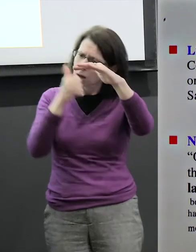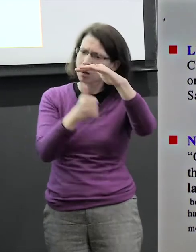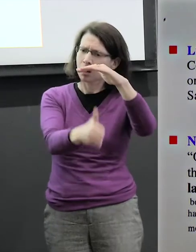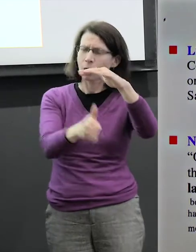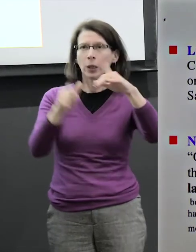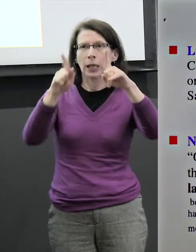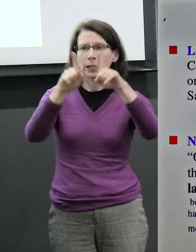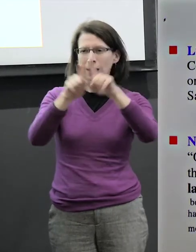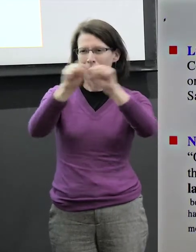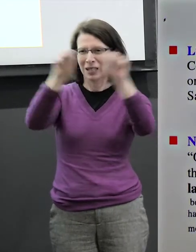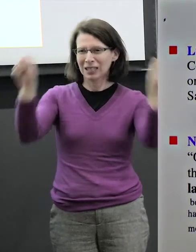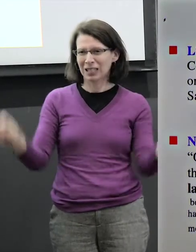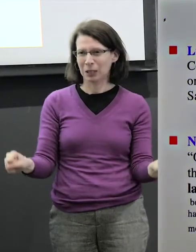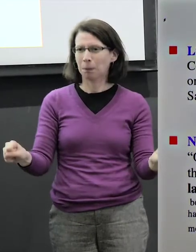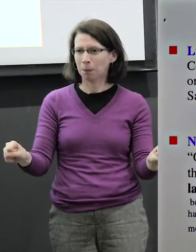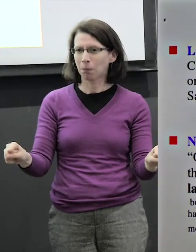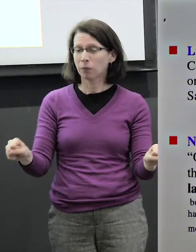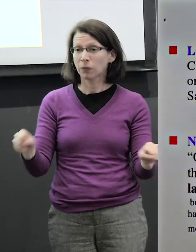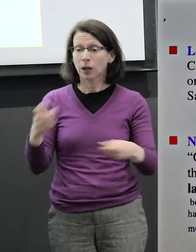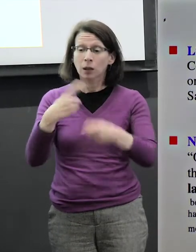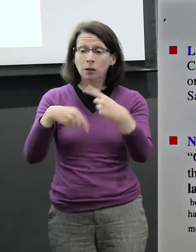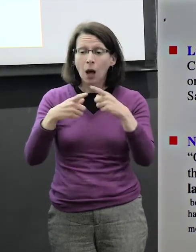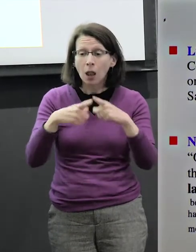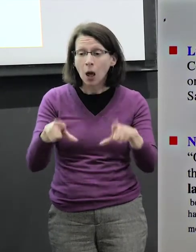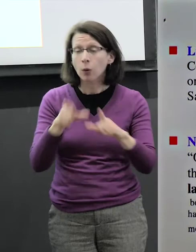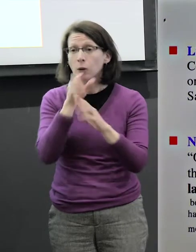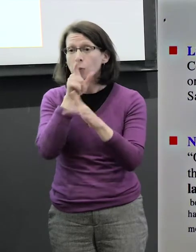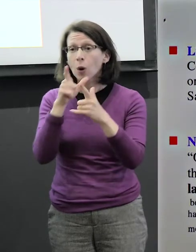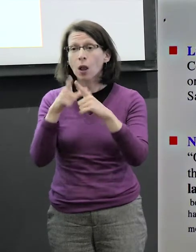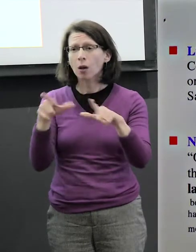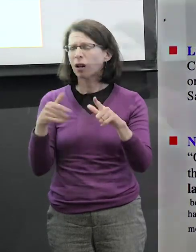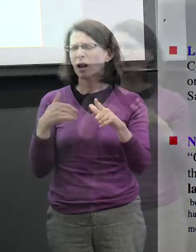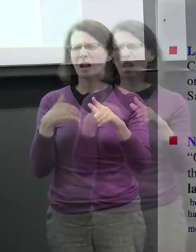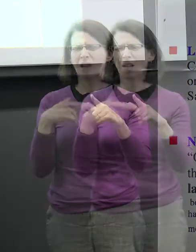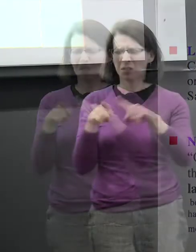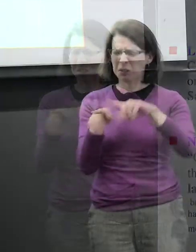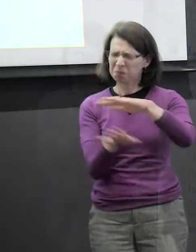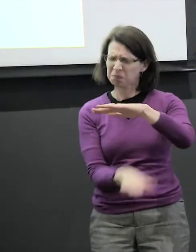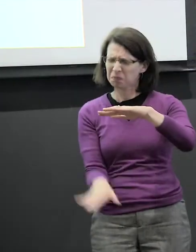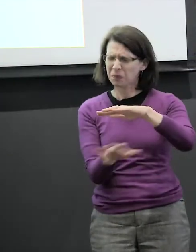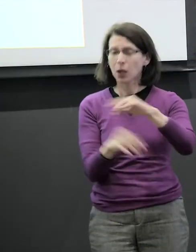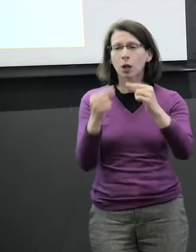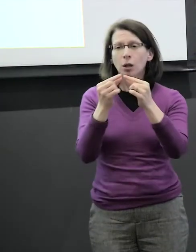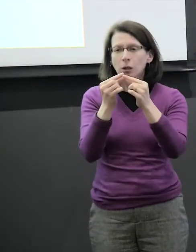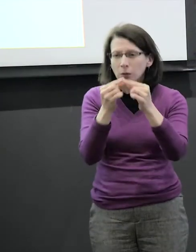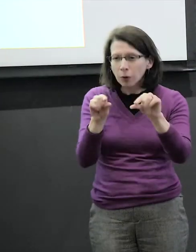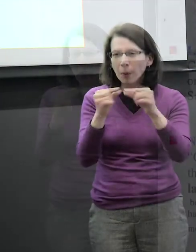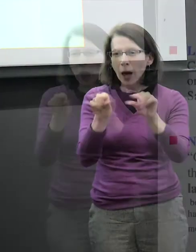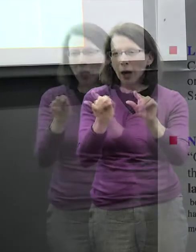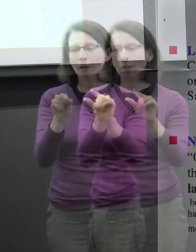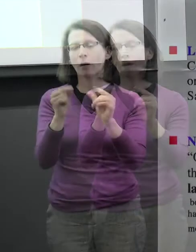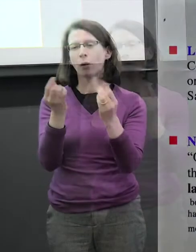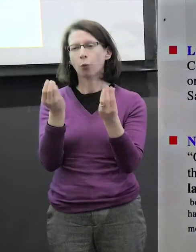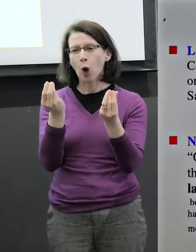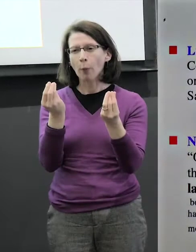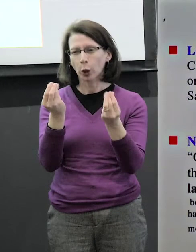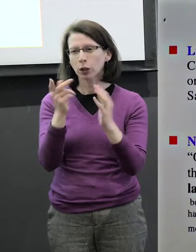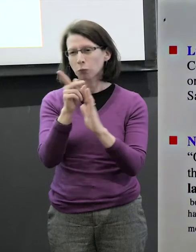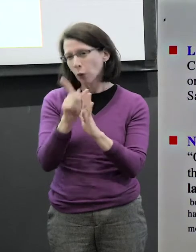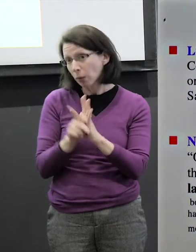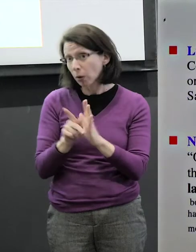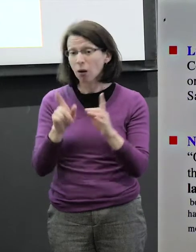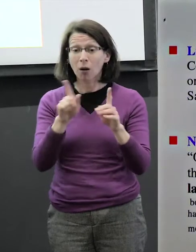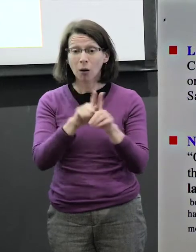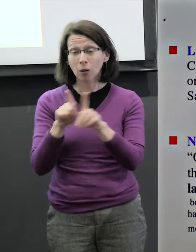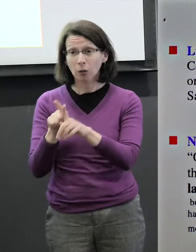sign language and spoken languages have the same general grammatical properties. And in addition, sign